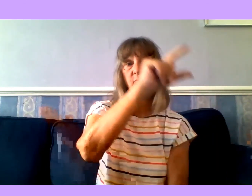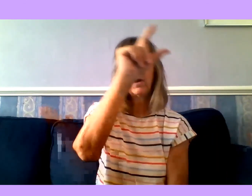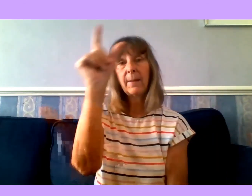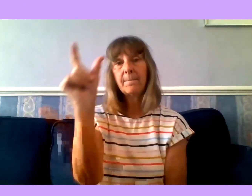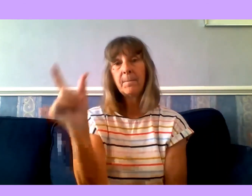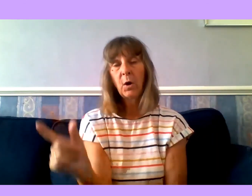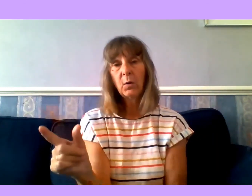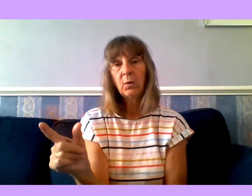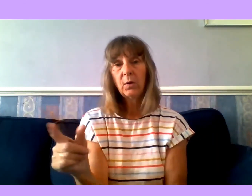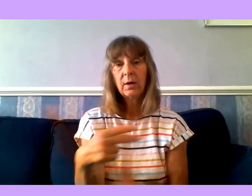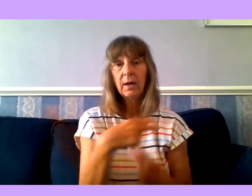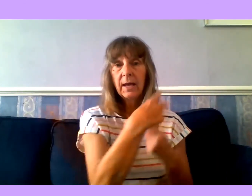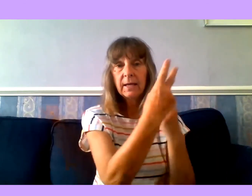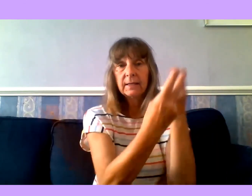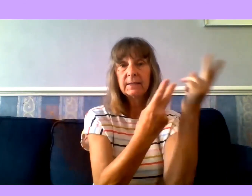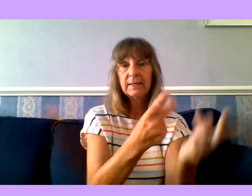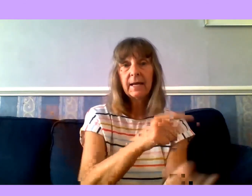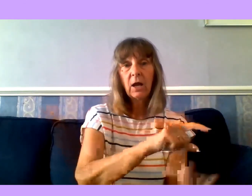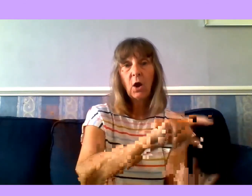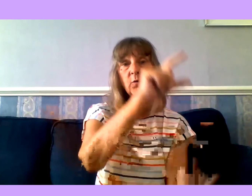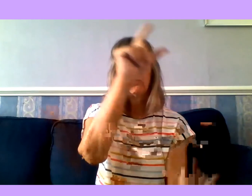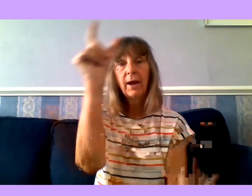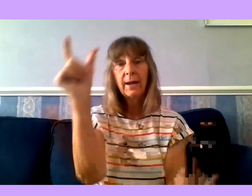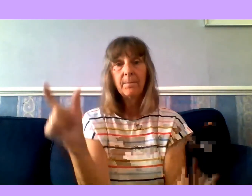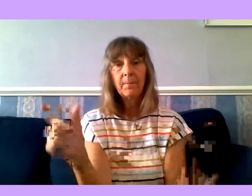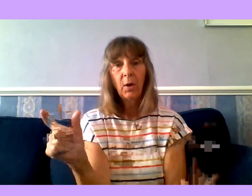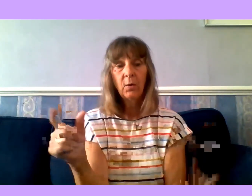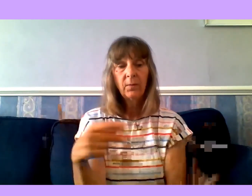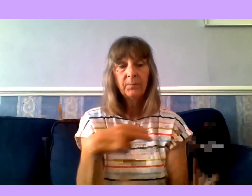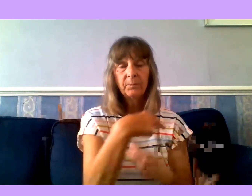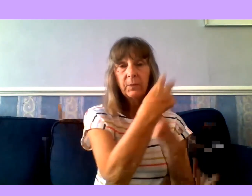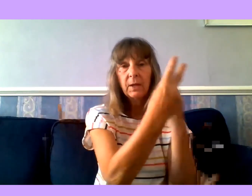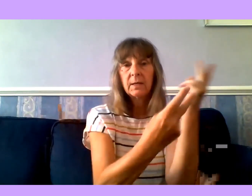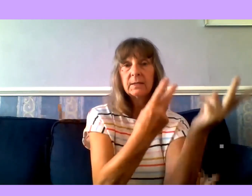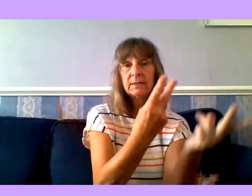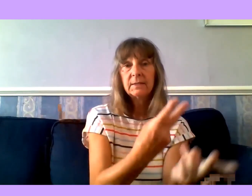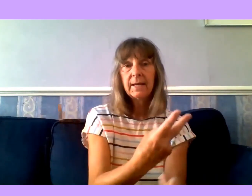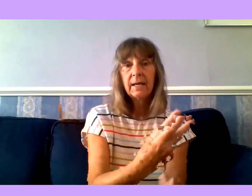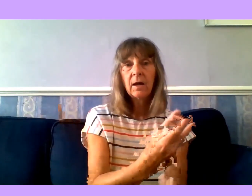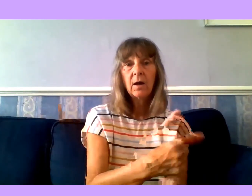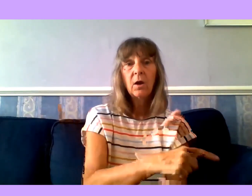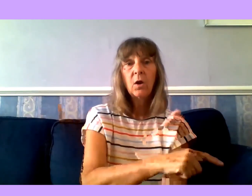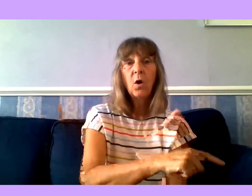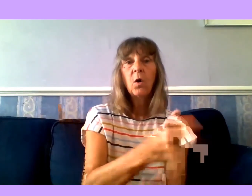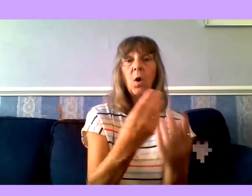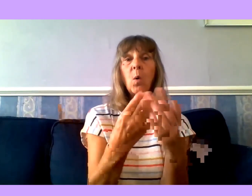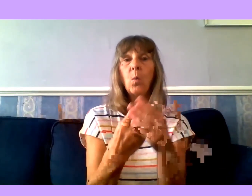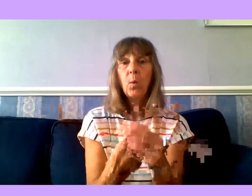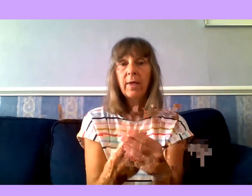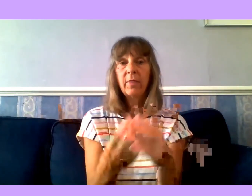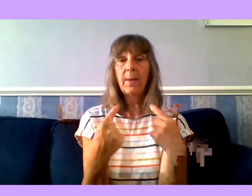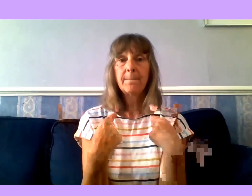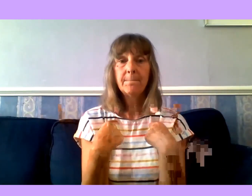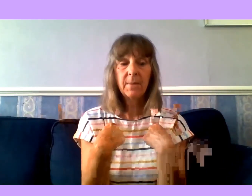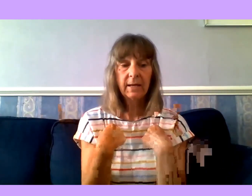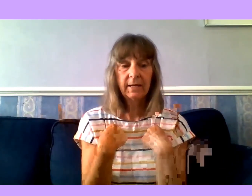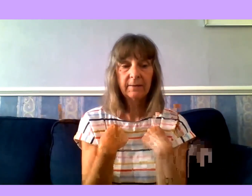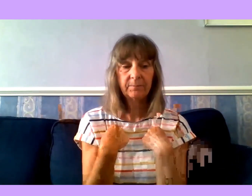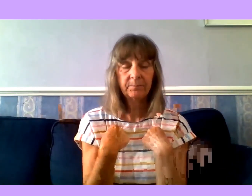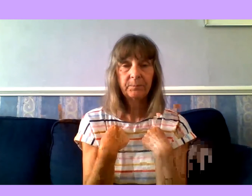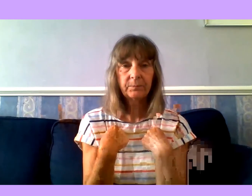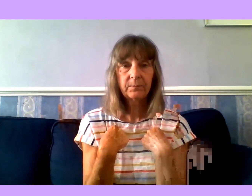a rainbow, sing a rainbow, sing along with